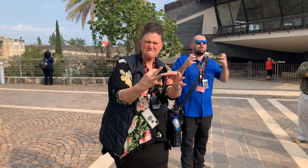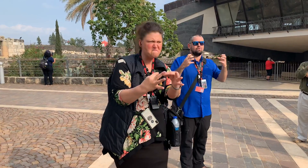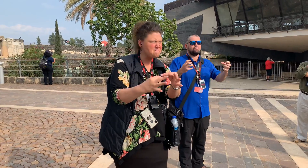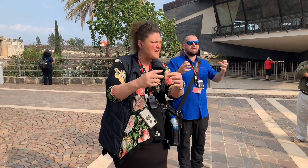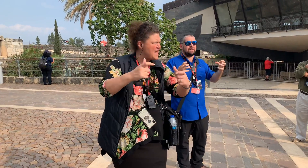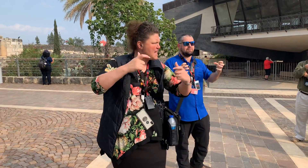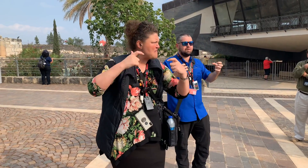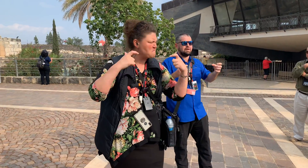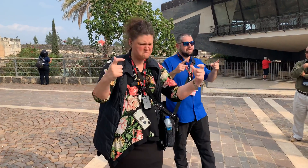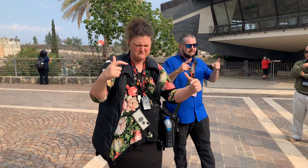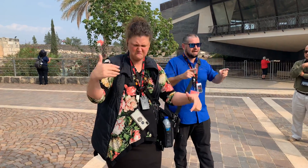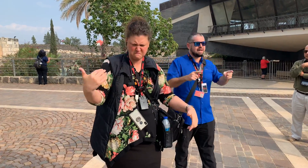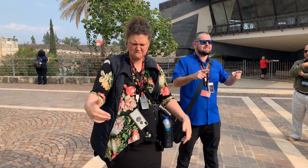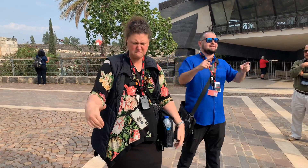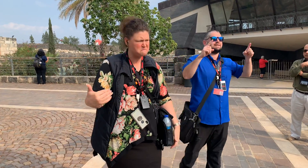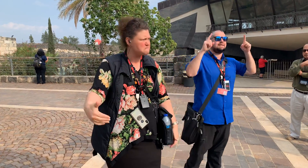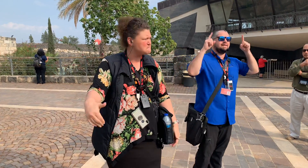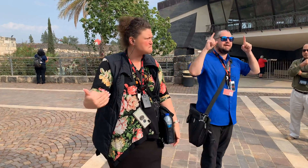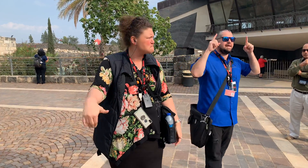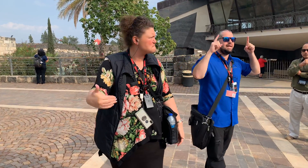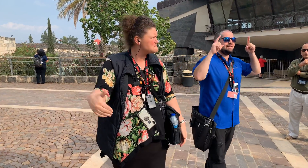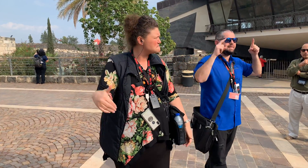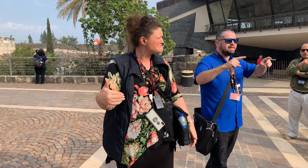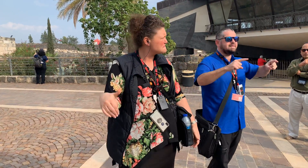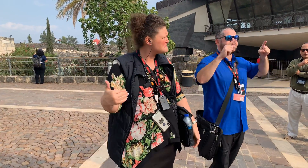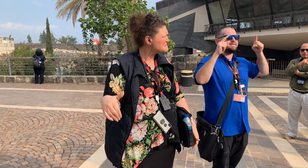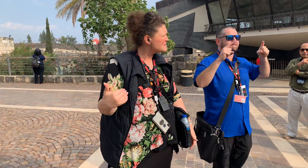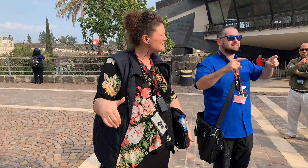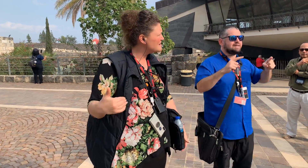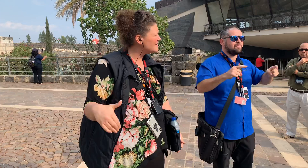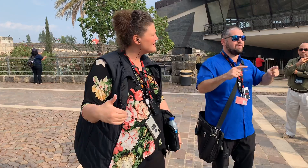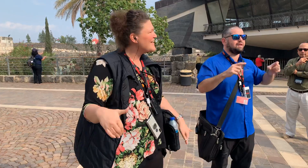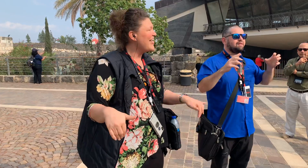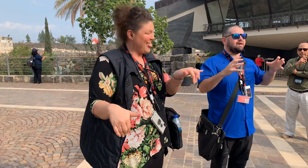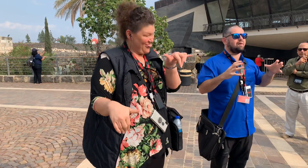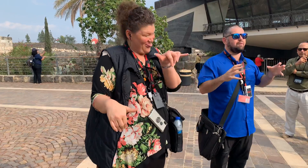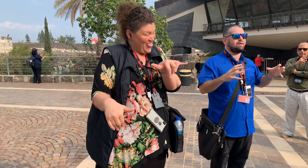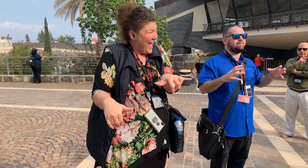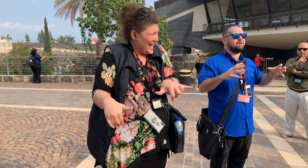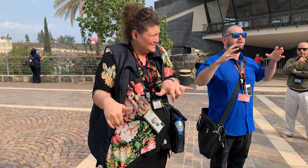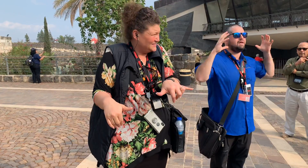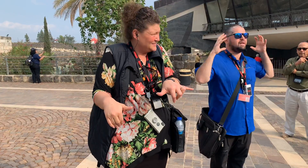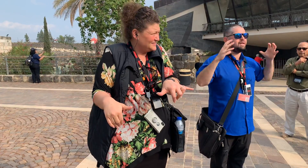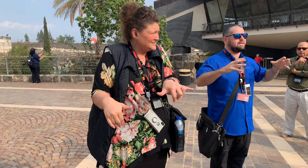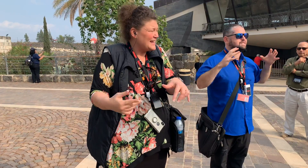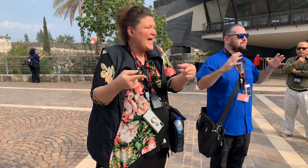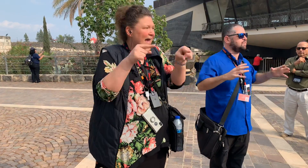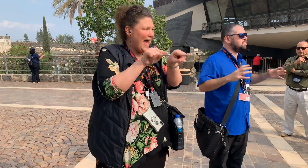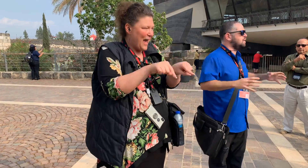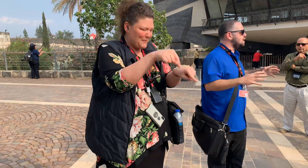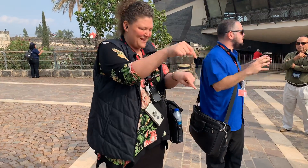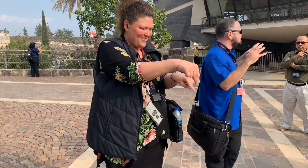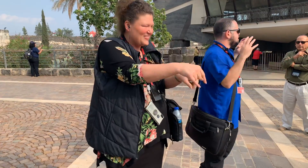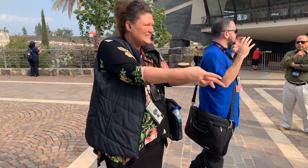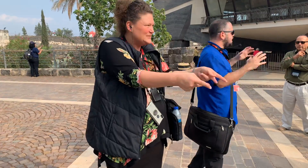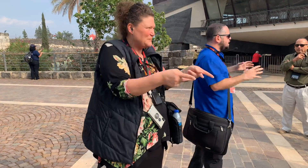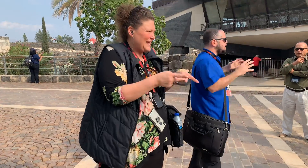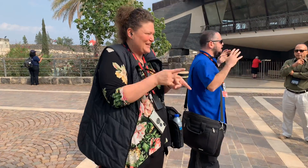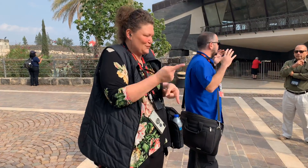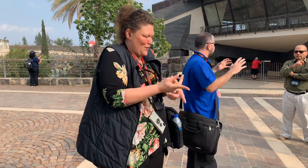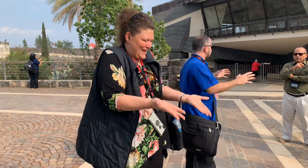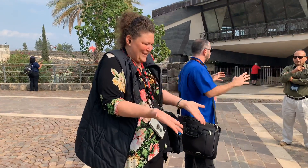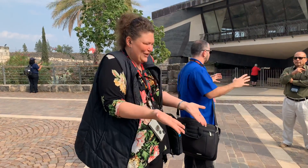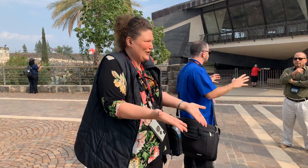strong faith. And guys, this is something that happened in this very place